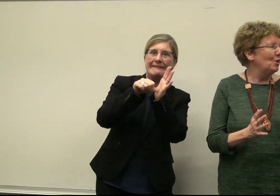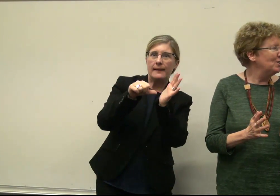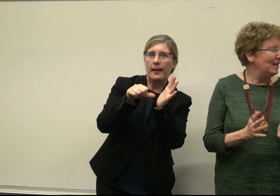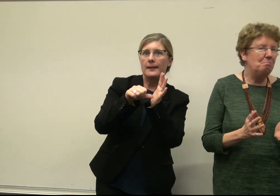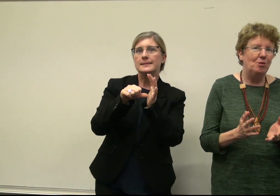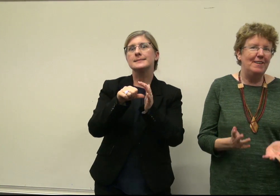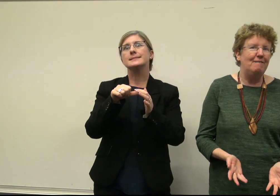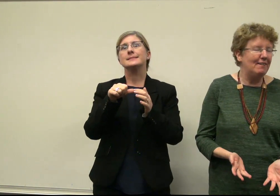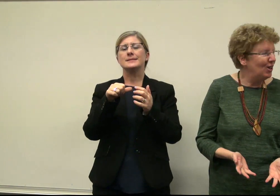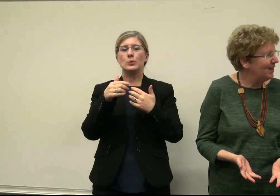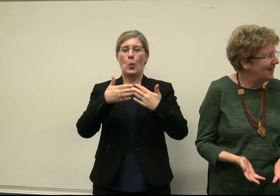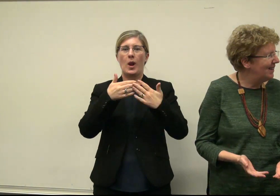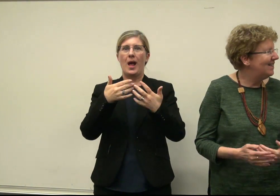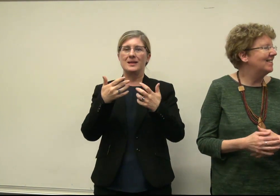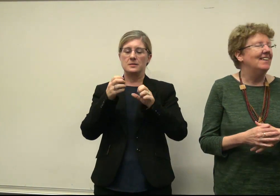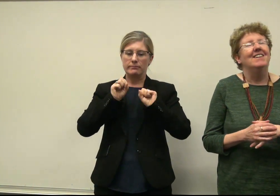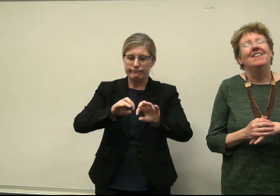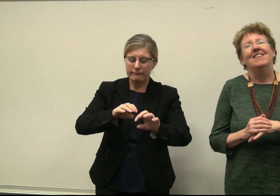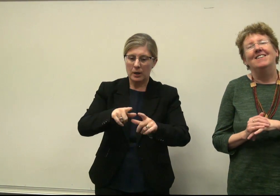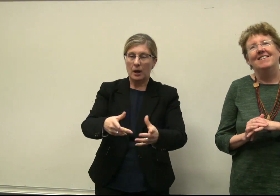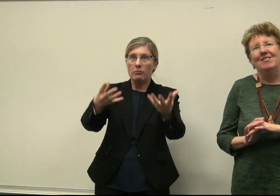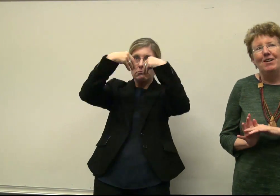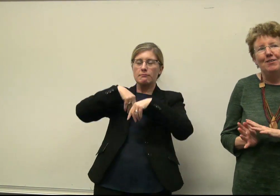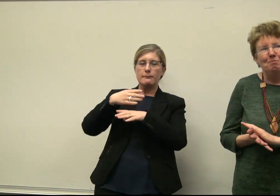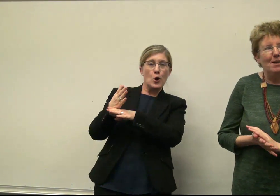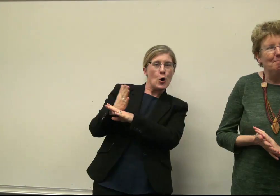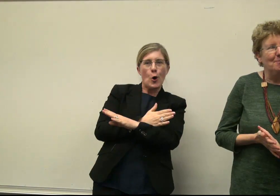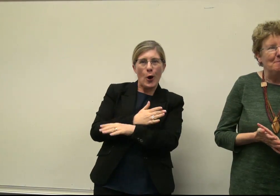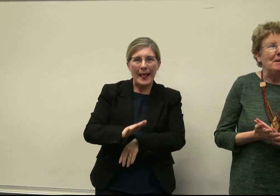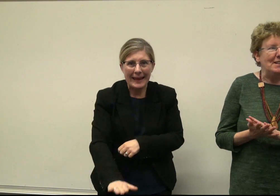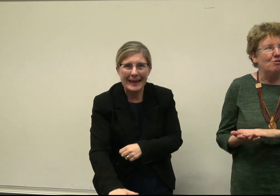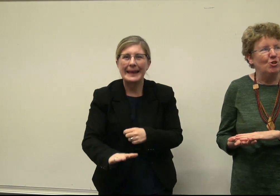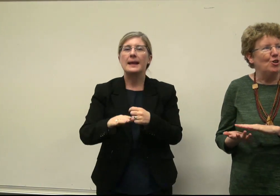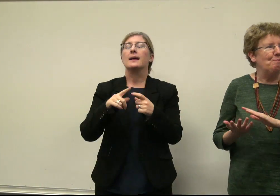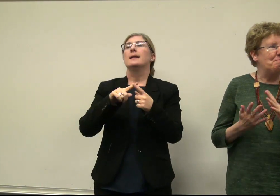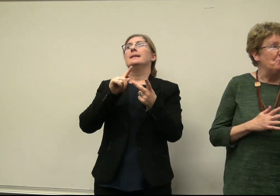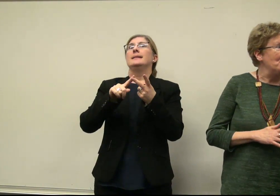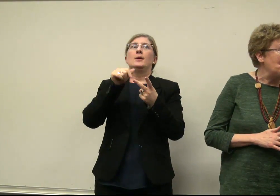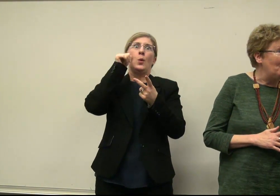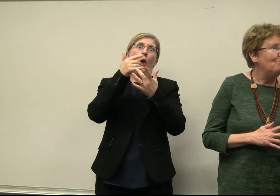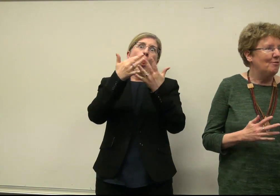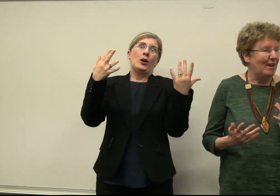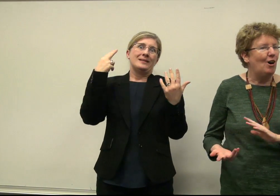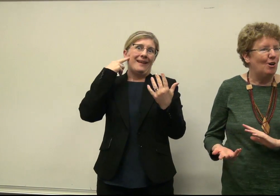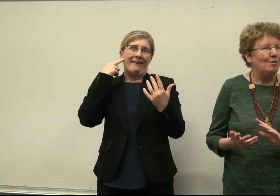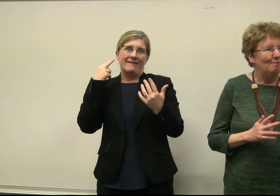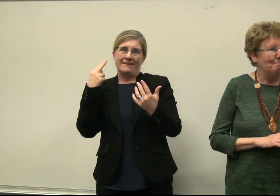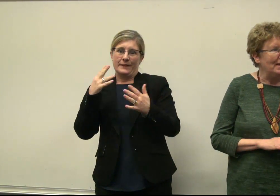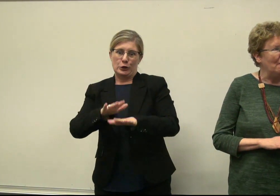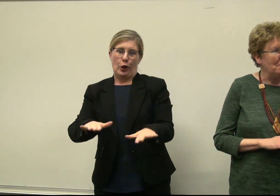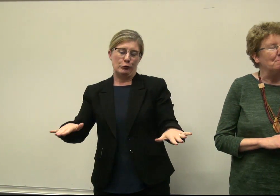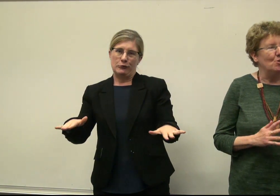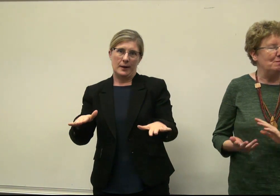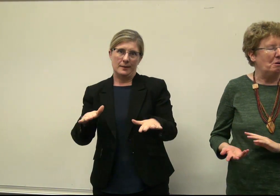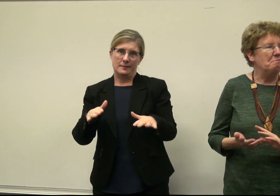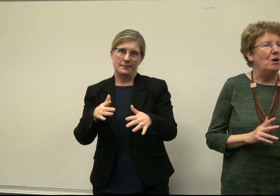good quality input in the very early years. The fact that many deaf children aren't using both. They are, many